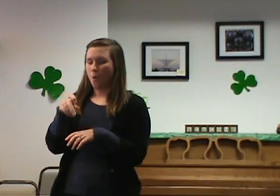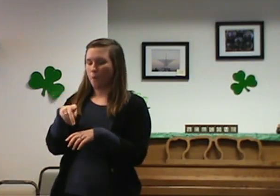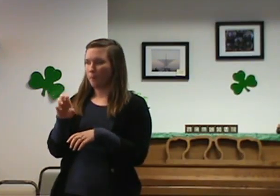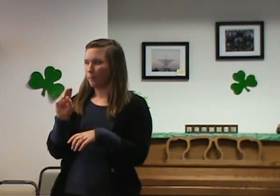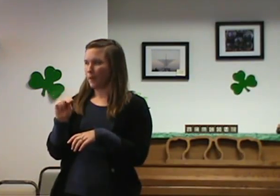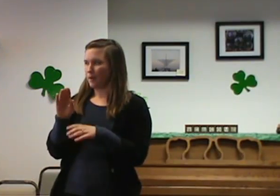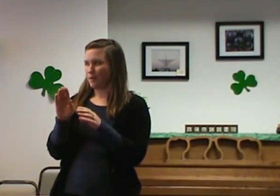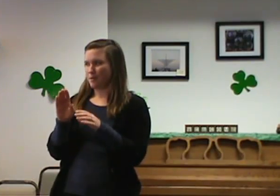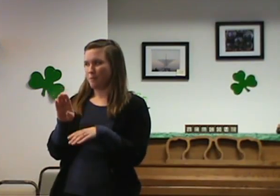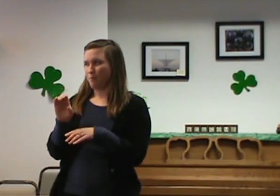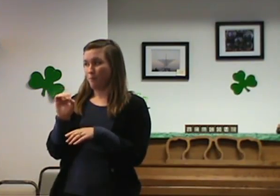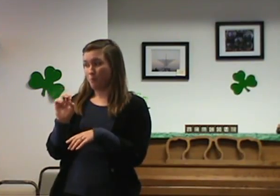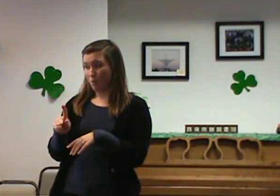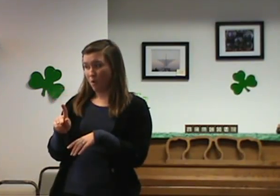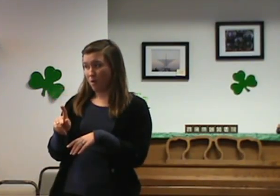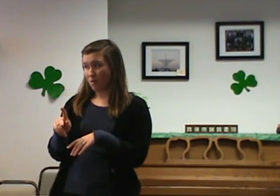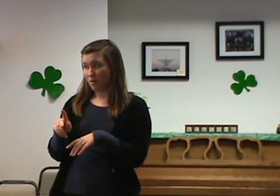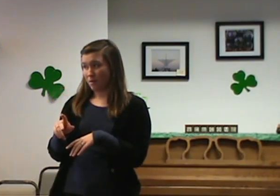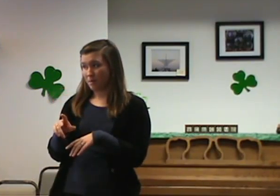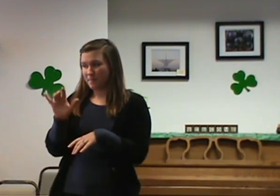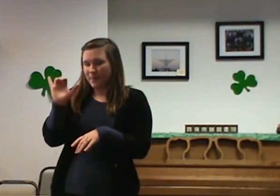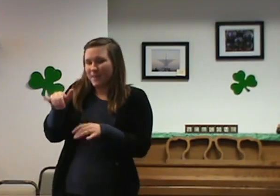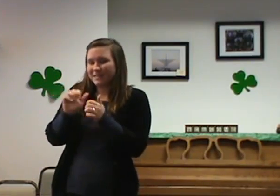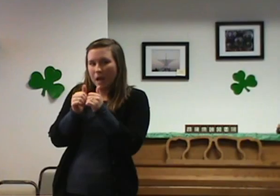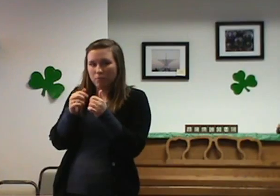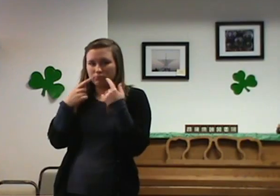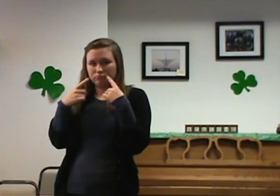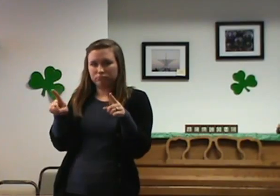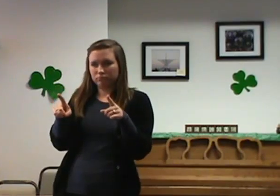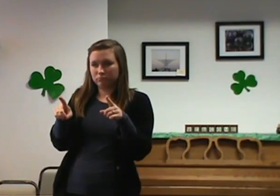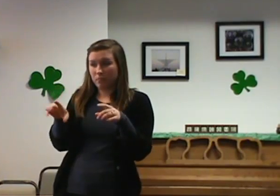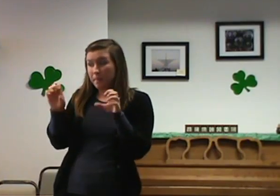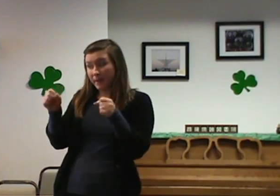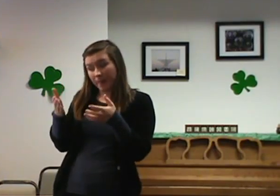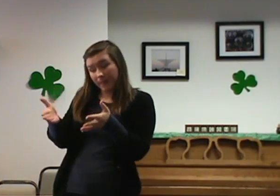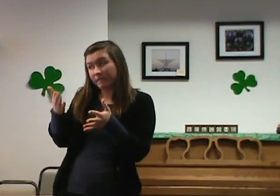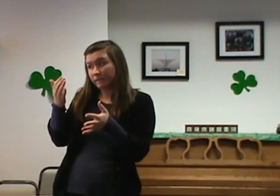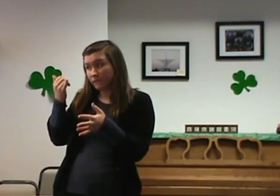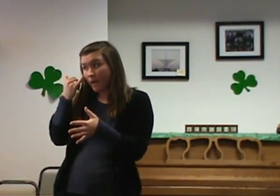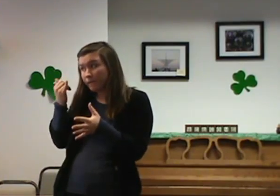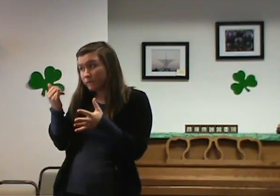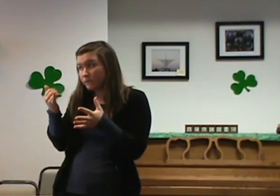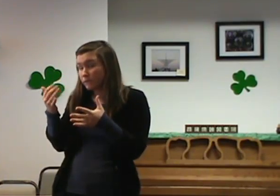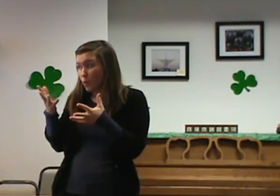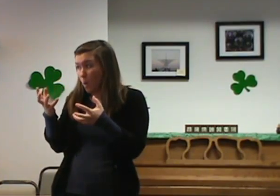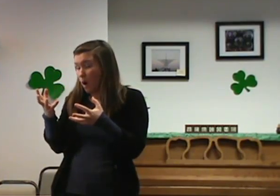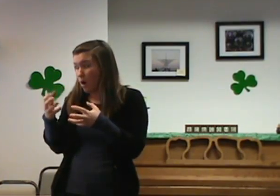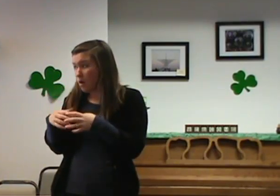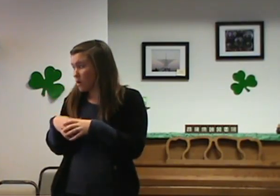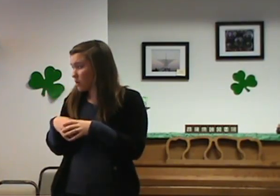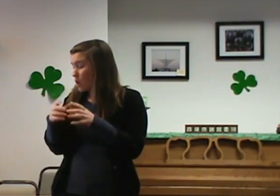I can leave you one of these if you'd like that. That's great. I mean, that's a demo of that. I also brought you a demo of